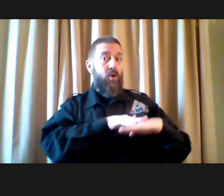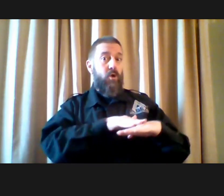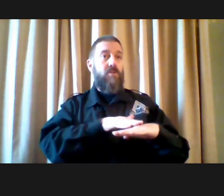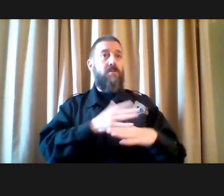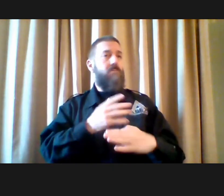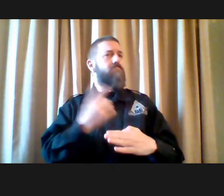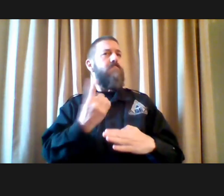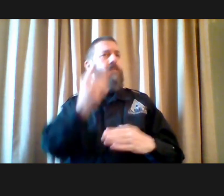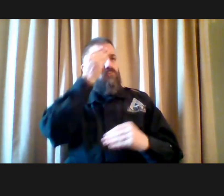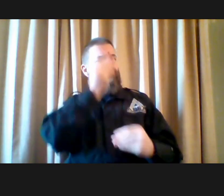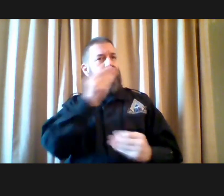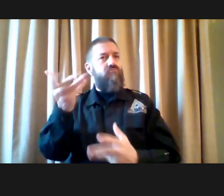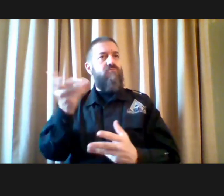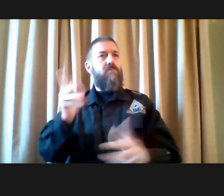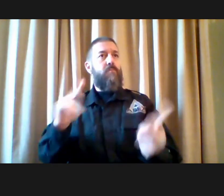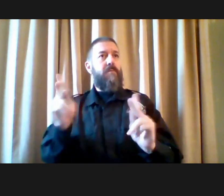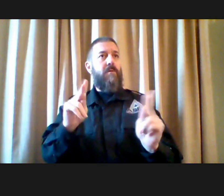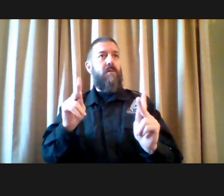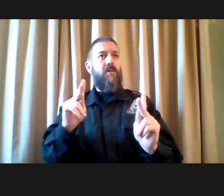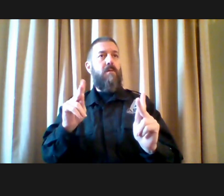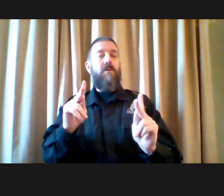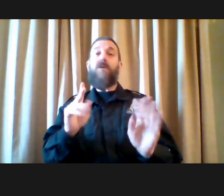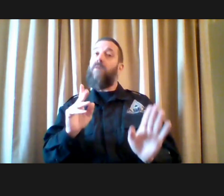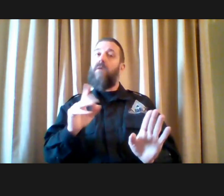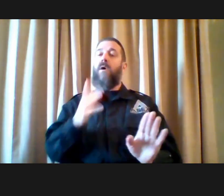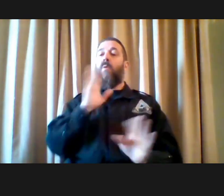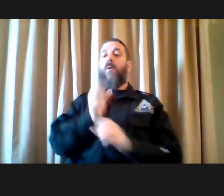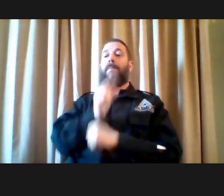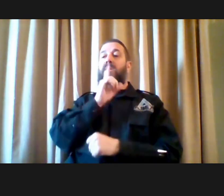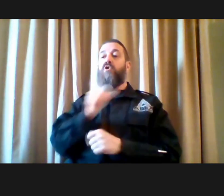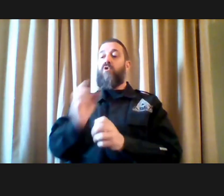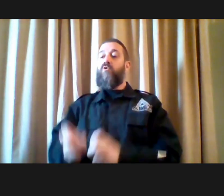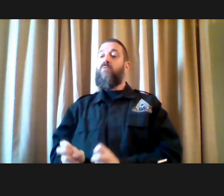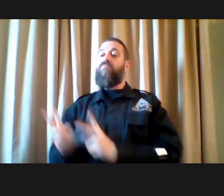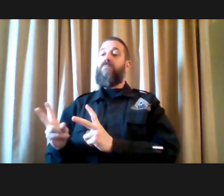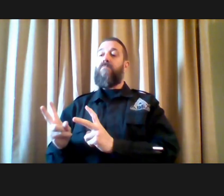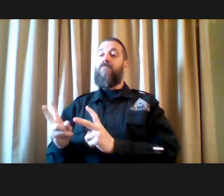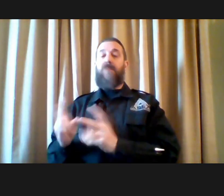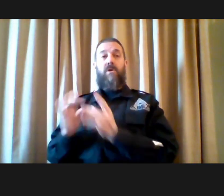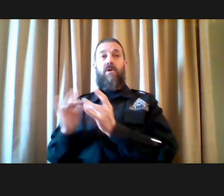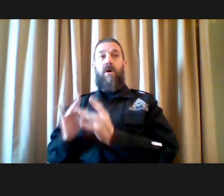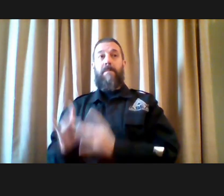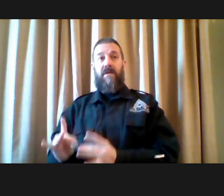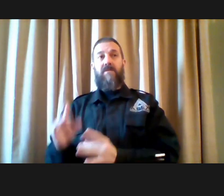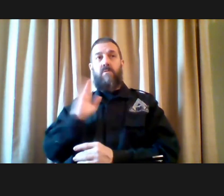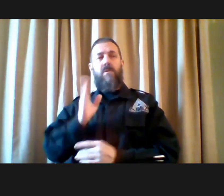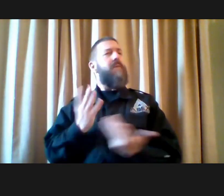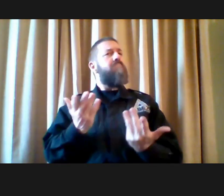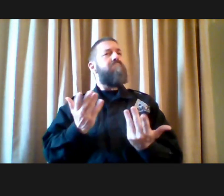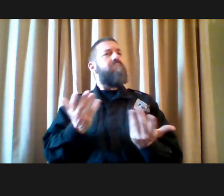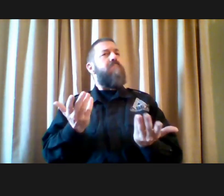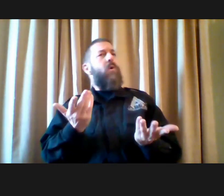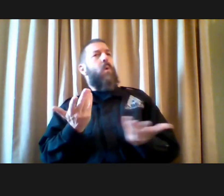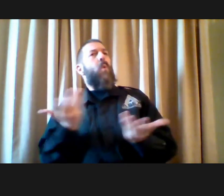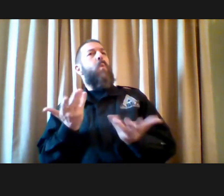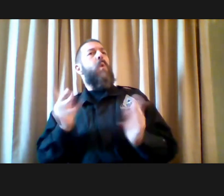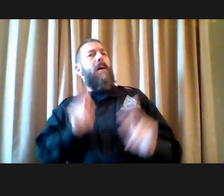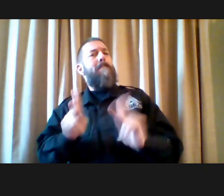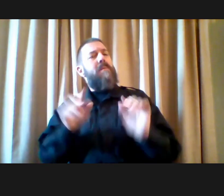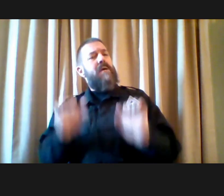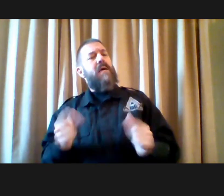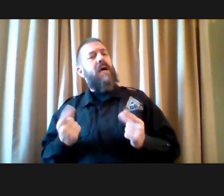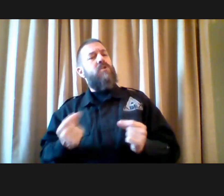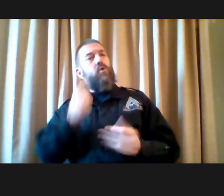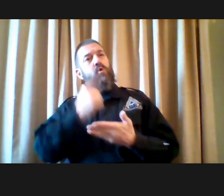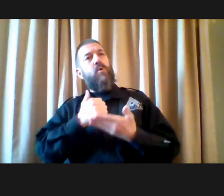sure we put the website in the comments of the post here. But is there anything anyone can do to help you right now?